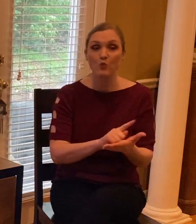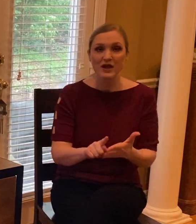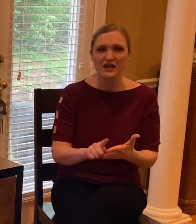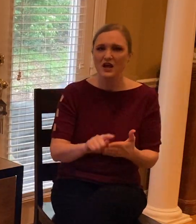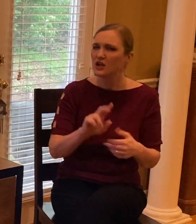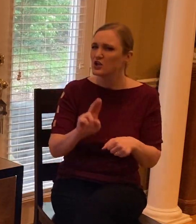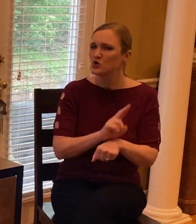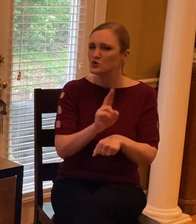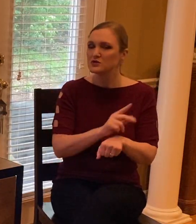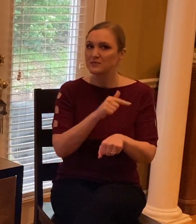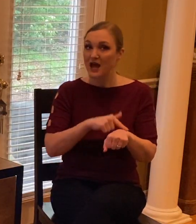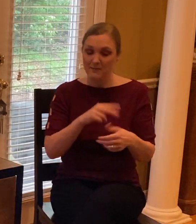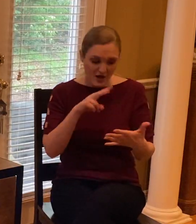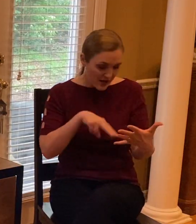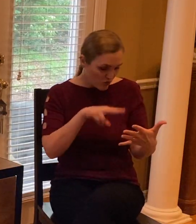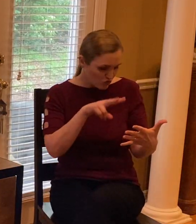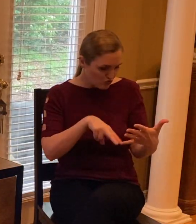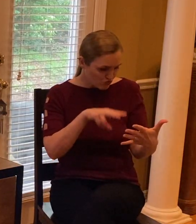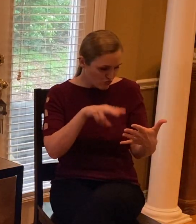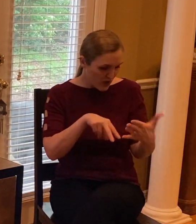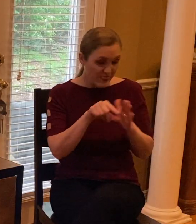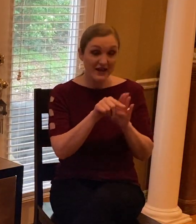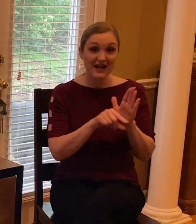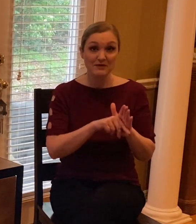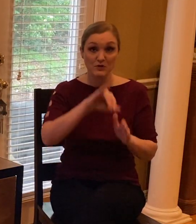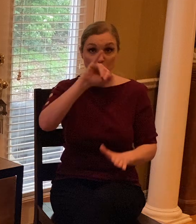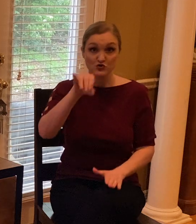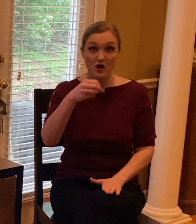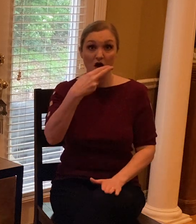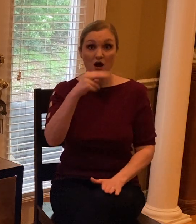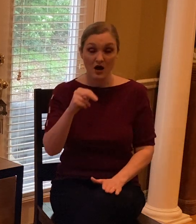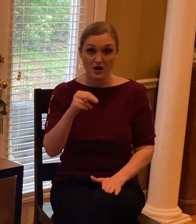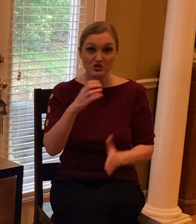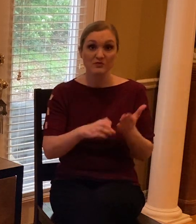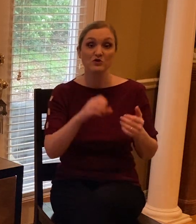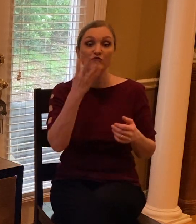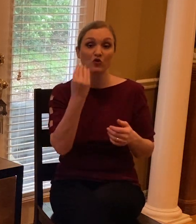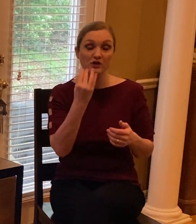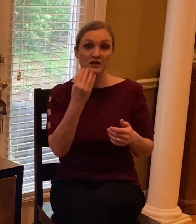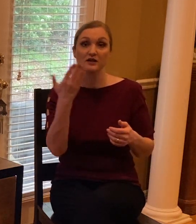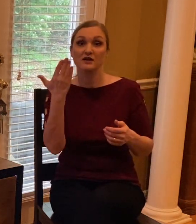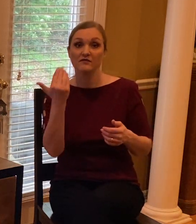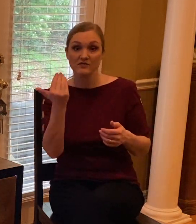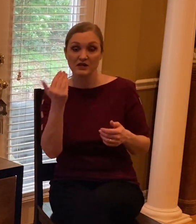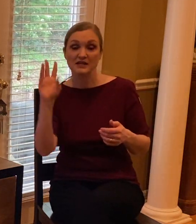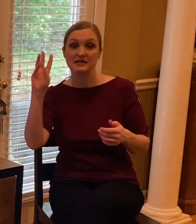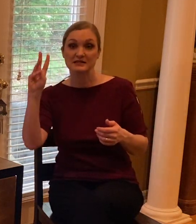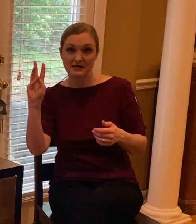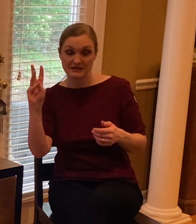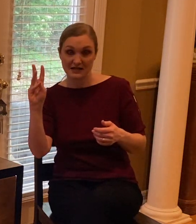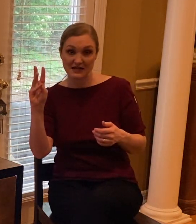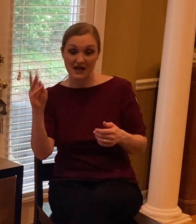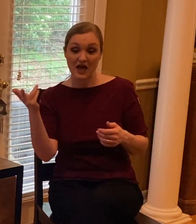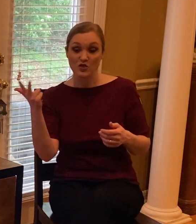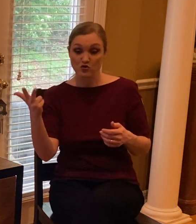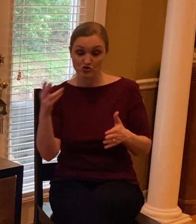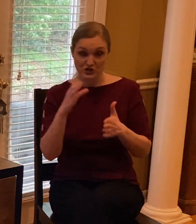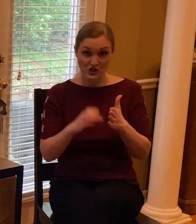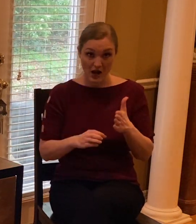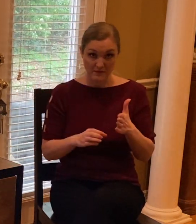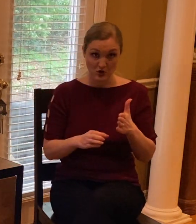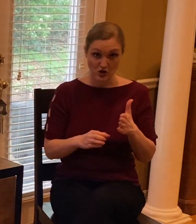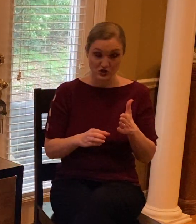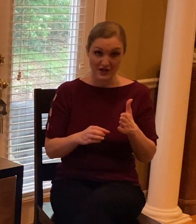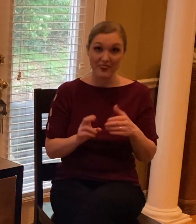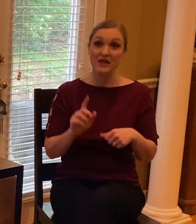take some time and read in the Gospel of John, chapter 14, 15, and 16. In those chapters, Jesus is in